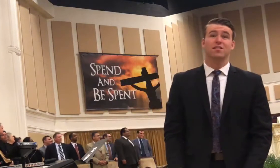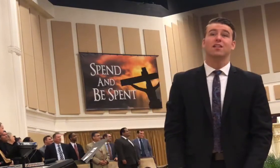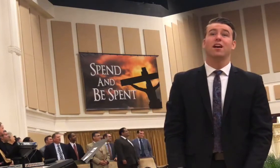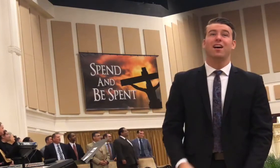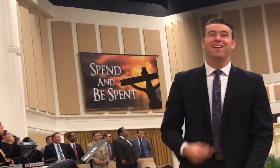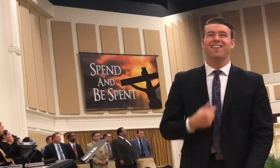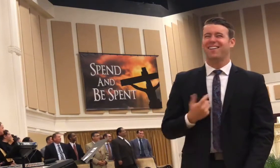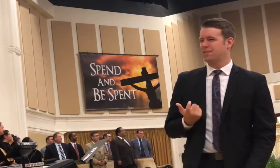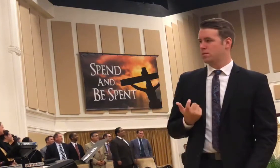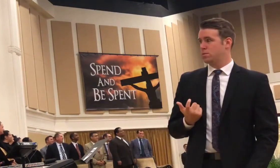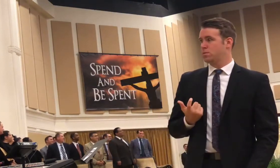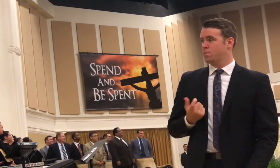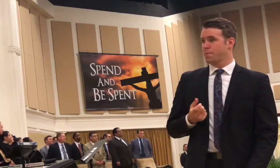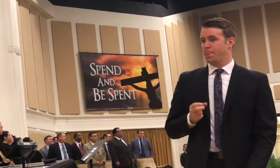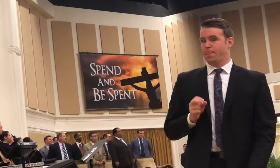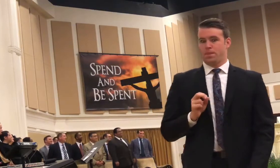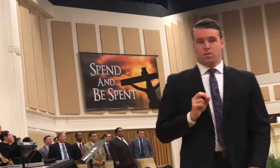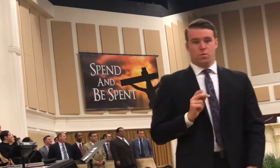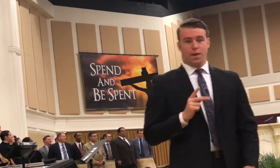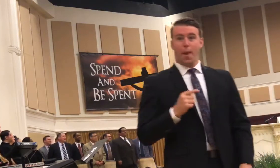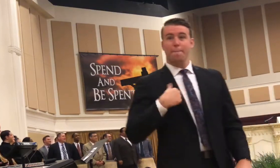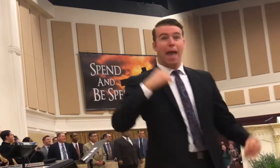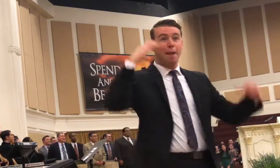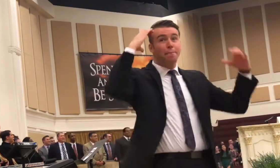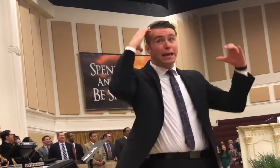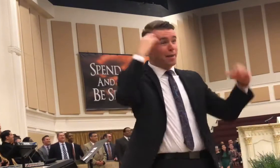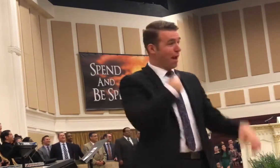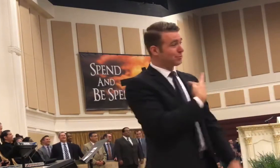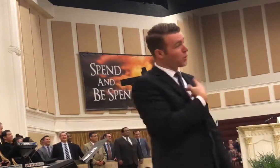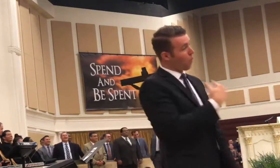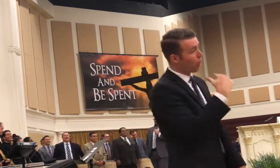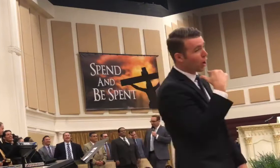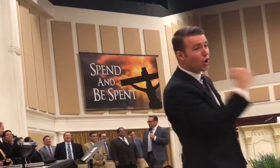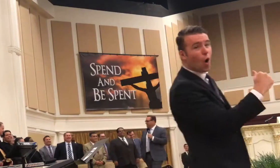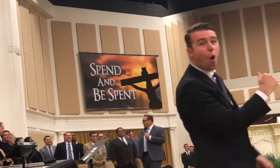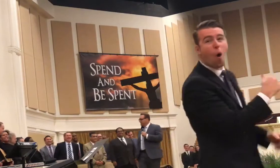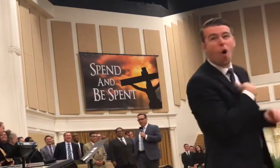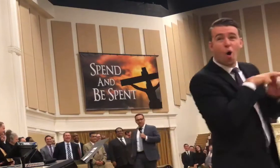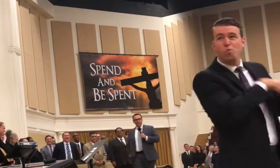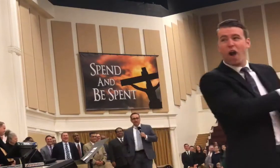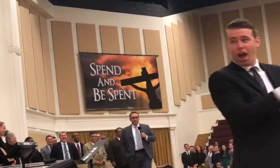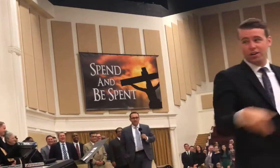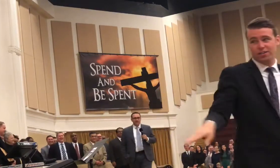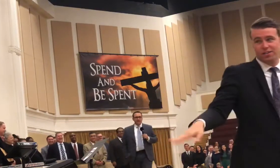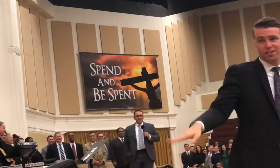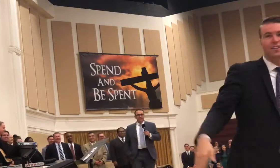And I was like, okay, me and Mickey's going to slip out over here. We're going to Pirates of the Caribbean.